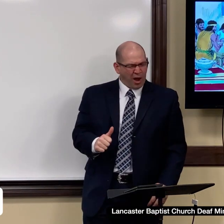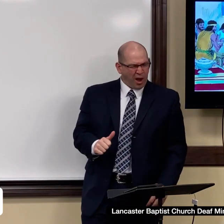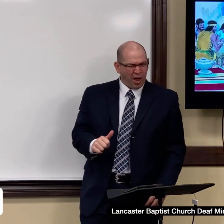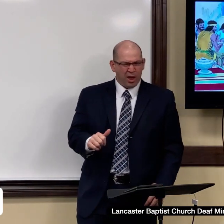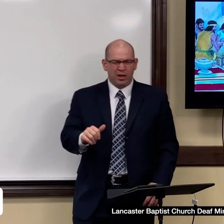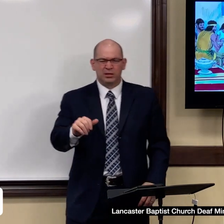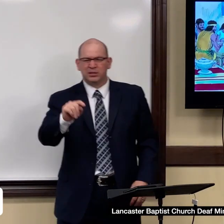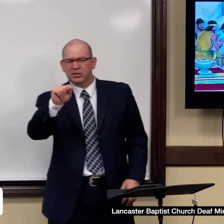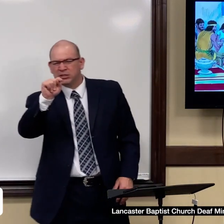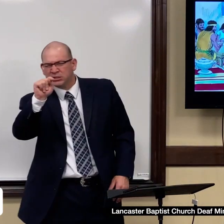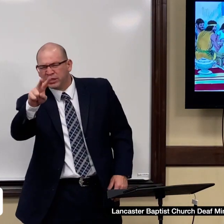Why?